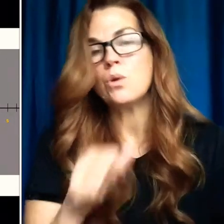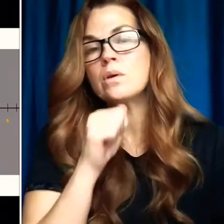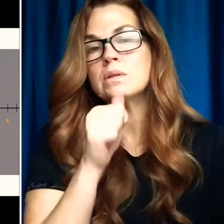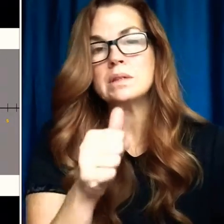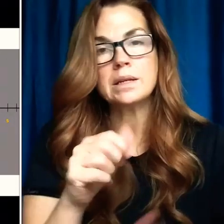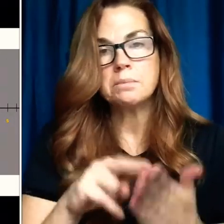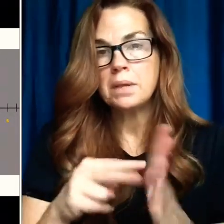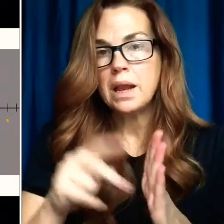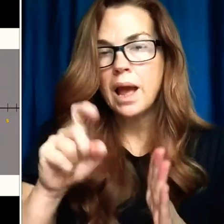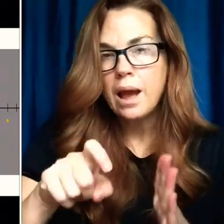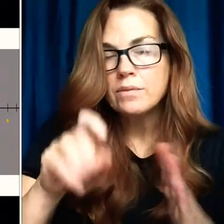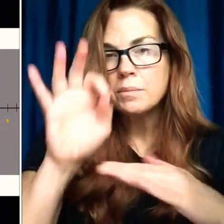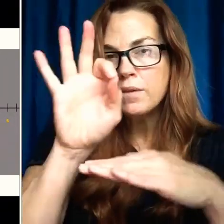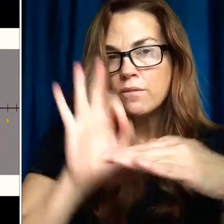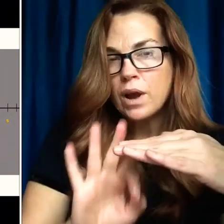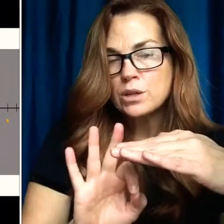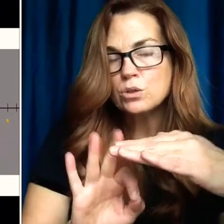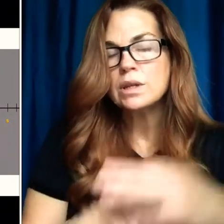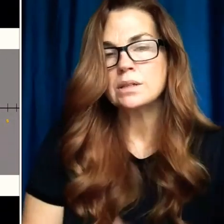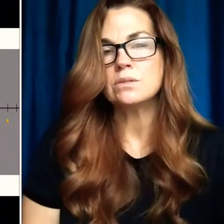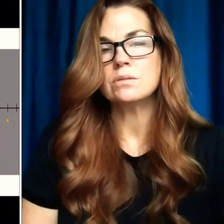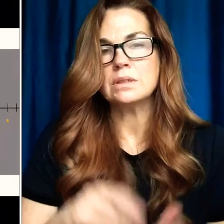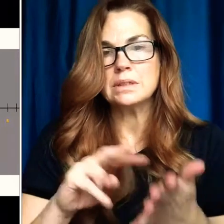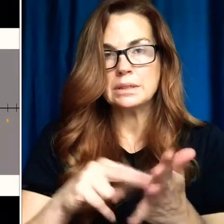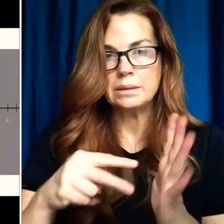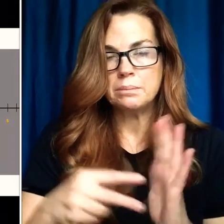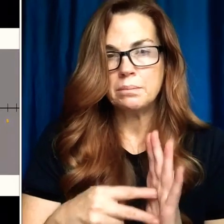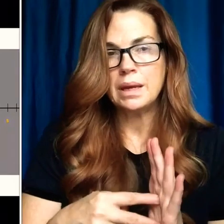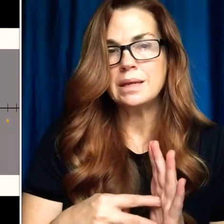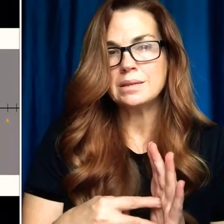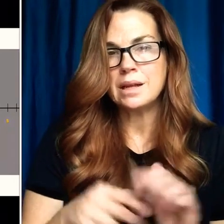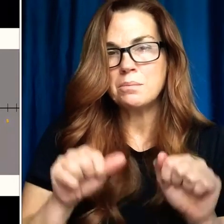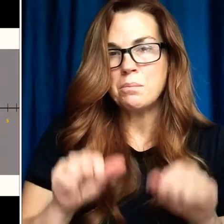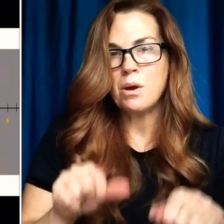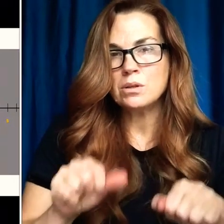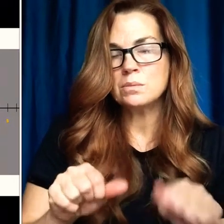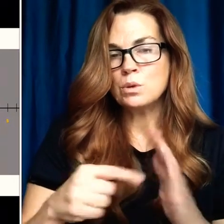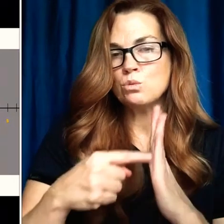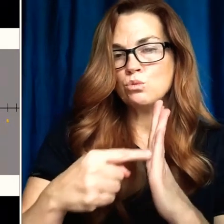must be able to be expressed as a fraction. So, for example,